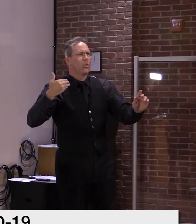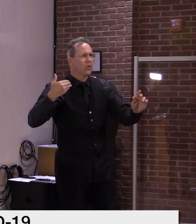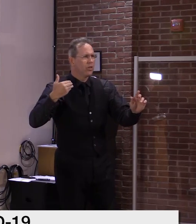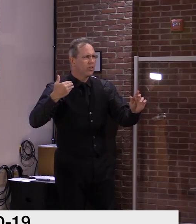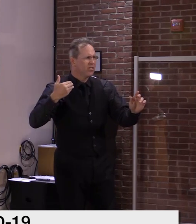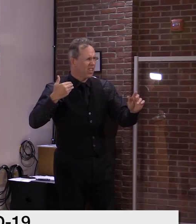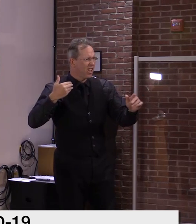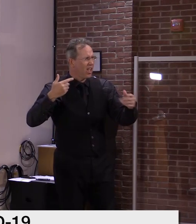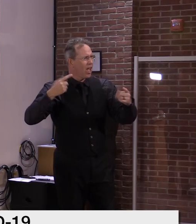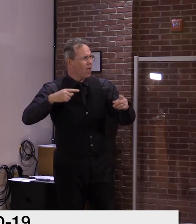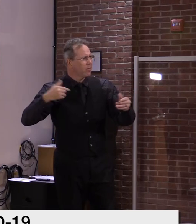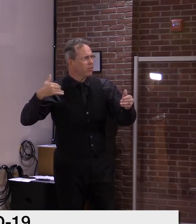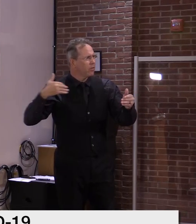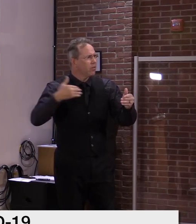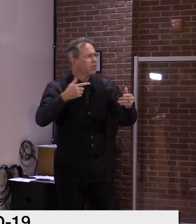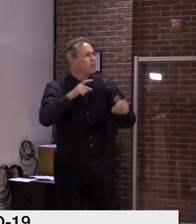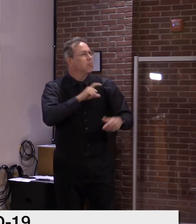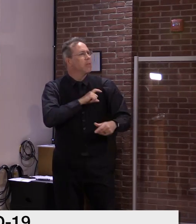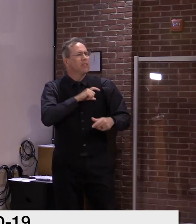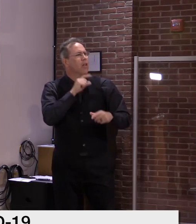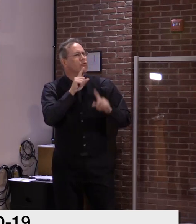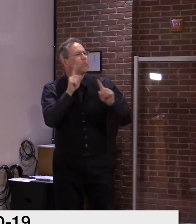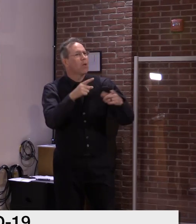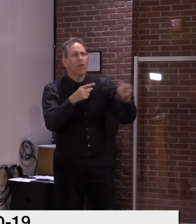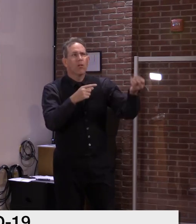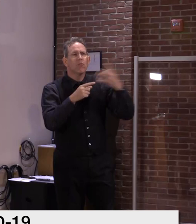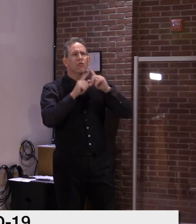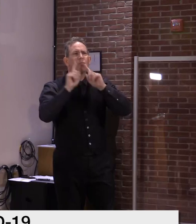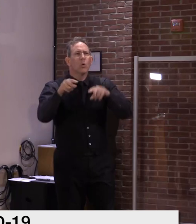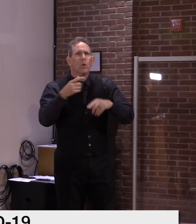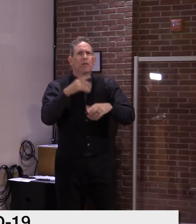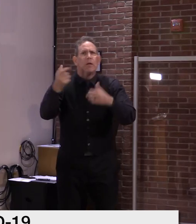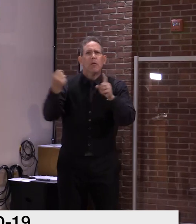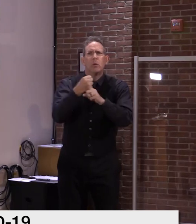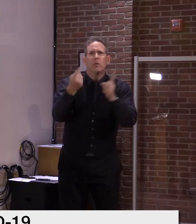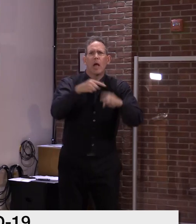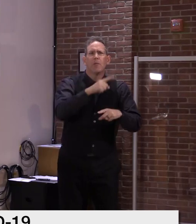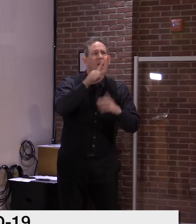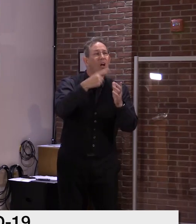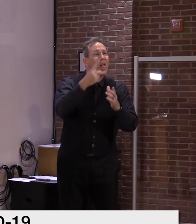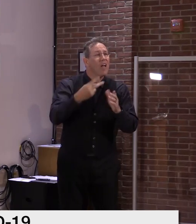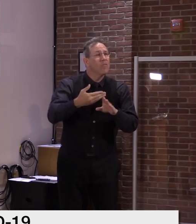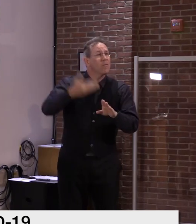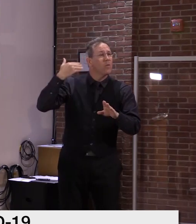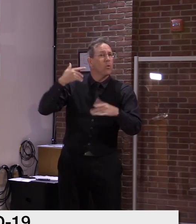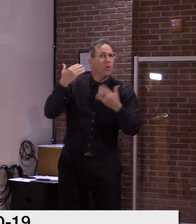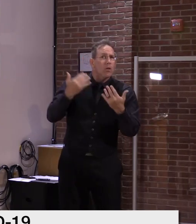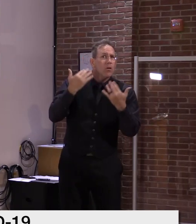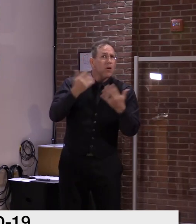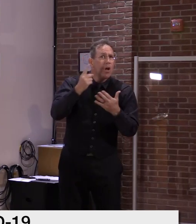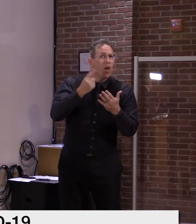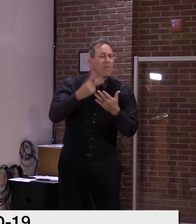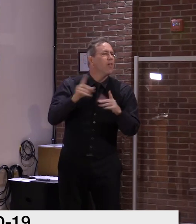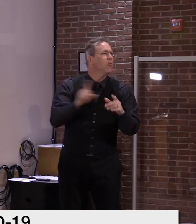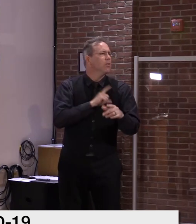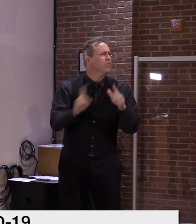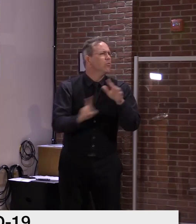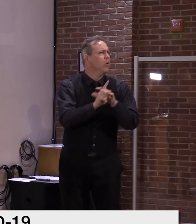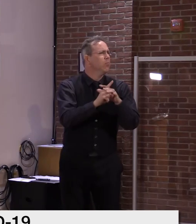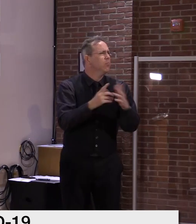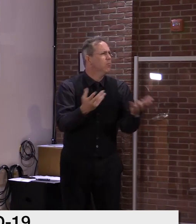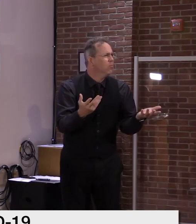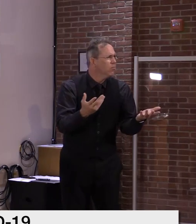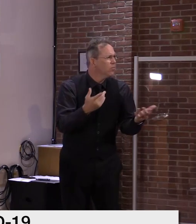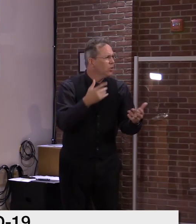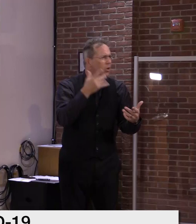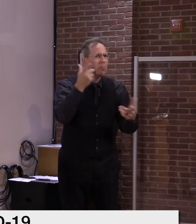were unable to get to because they were already dealing with another case. I'm wondering, Governor, when you hear cases